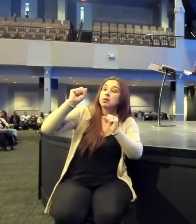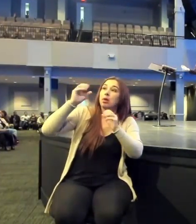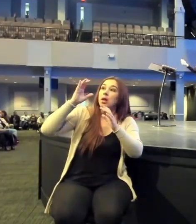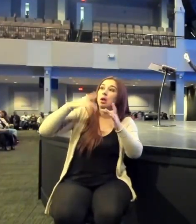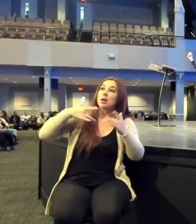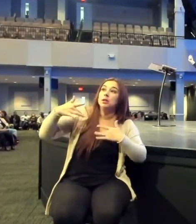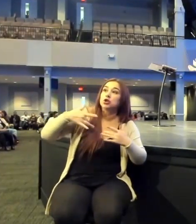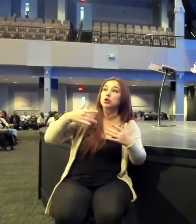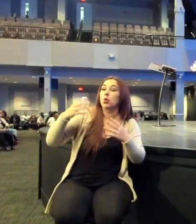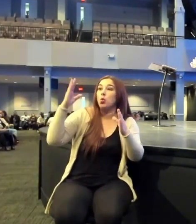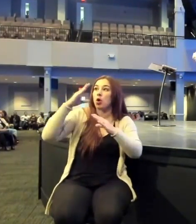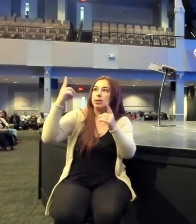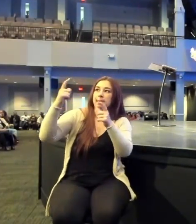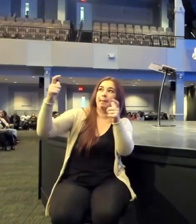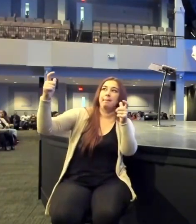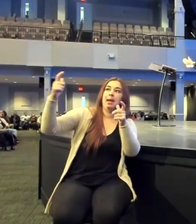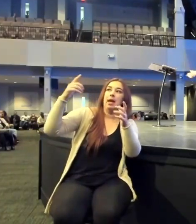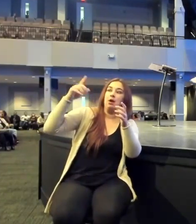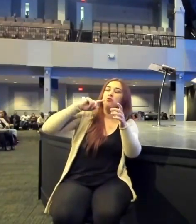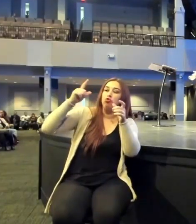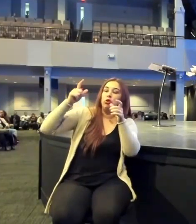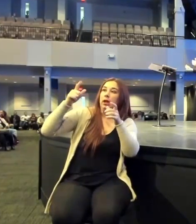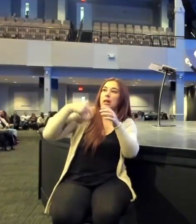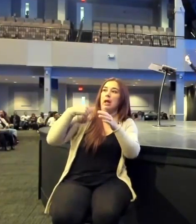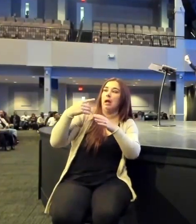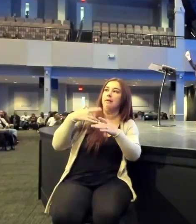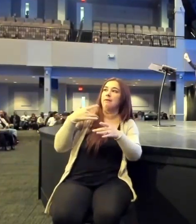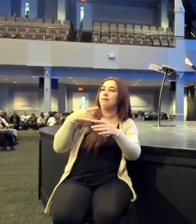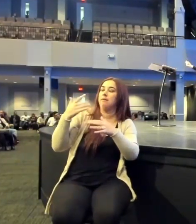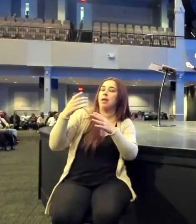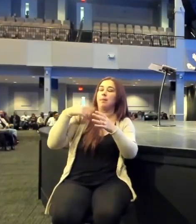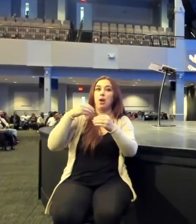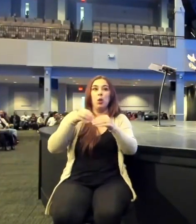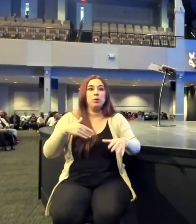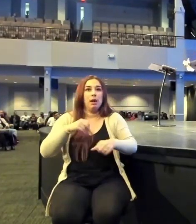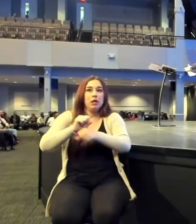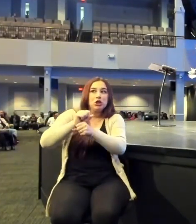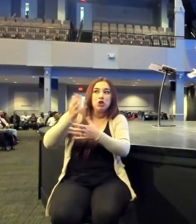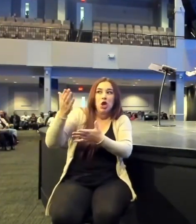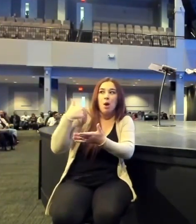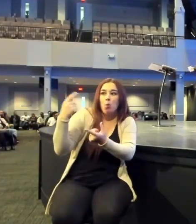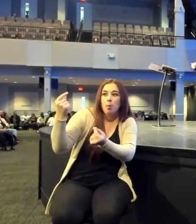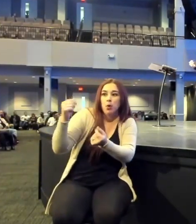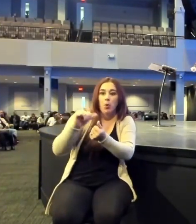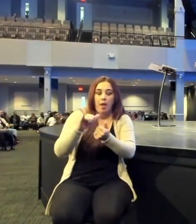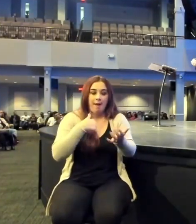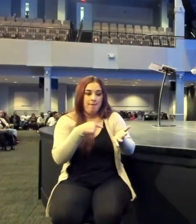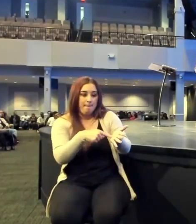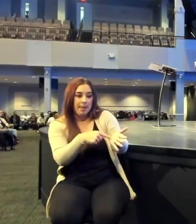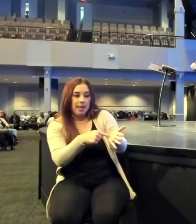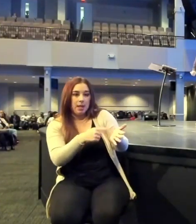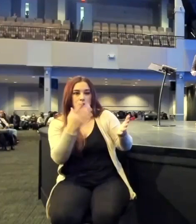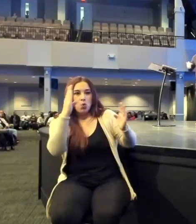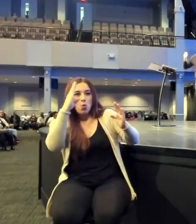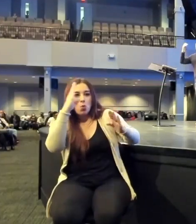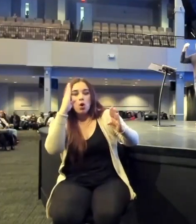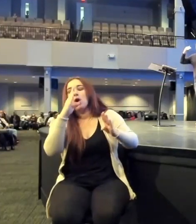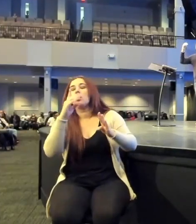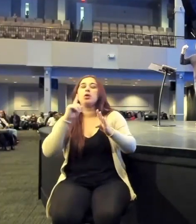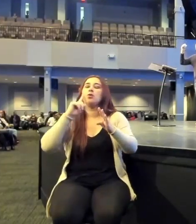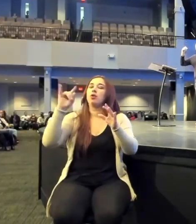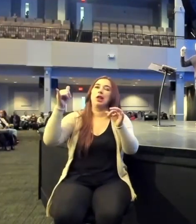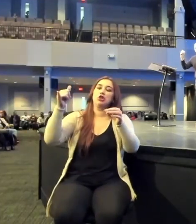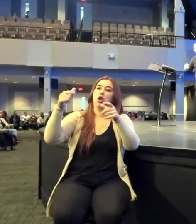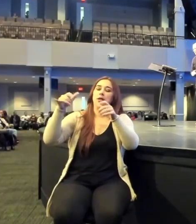or worries. Something's really big and it's looming over your life. You feel, I'm going to lose my job, or what am I going to do with that bill? It begins to worry and trouble you, and it